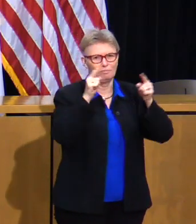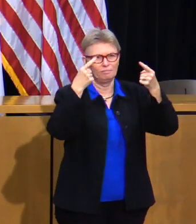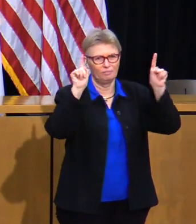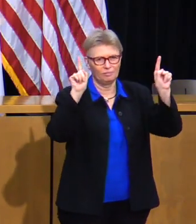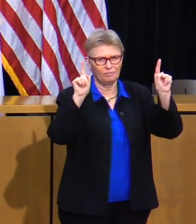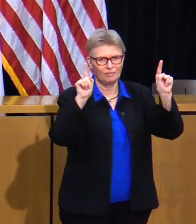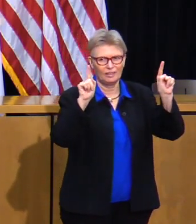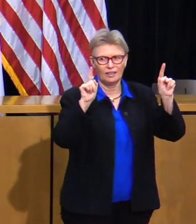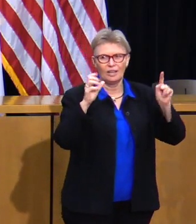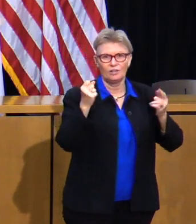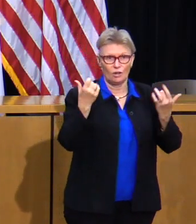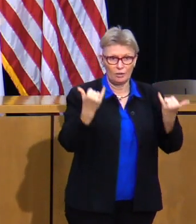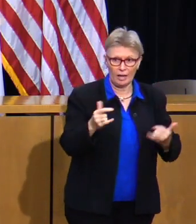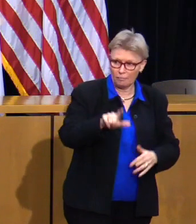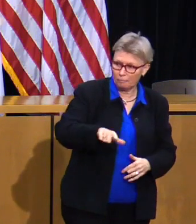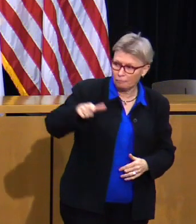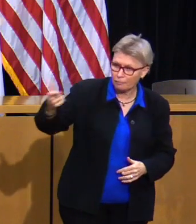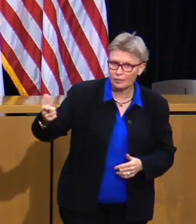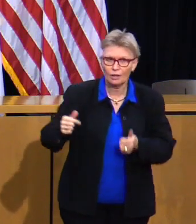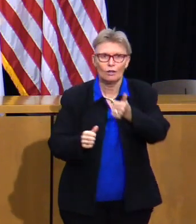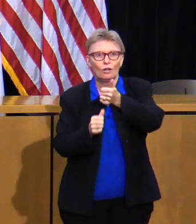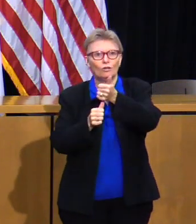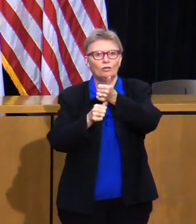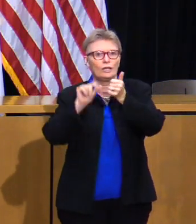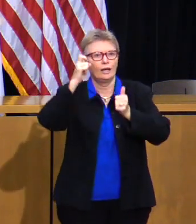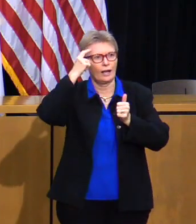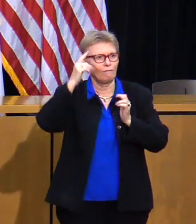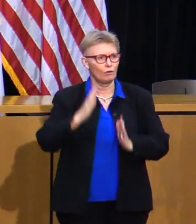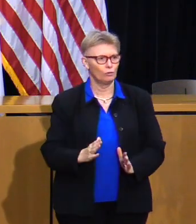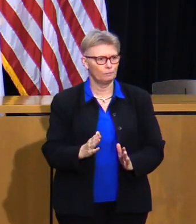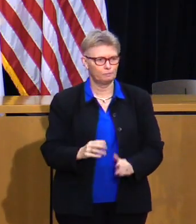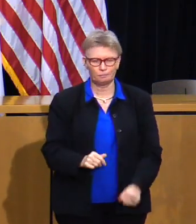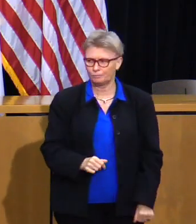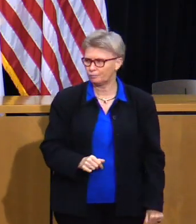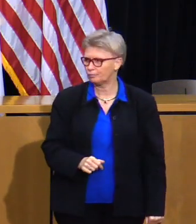And with that, I want to turn it over to Lieutenant Governor Polito.